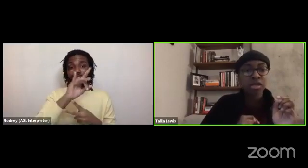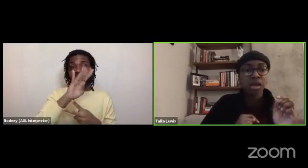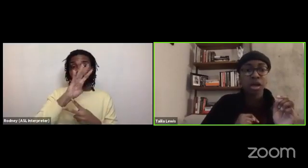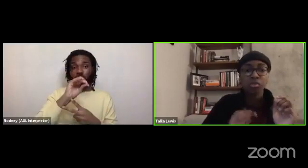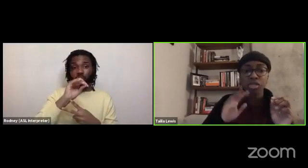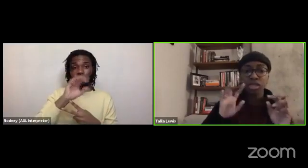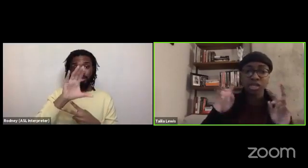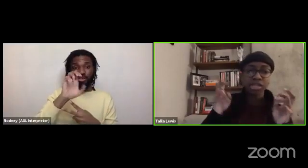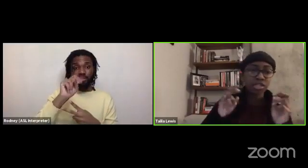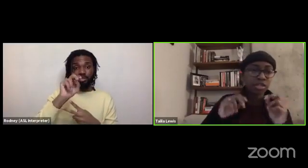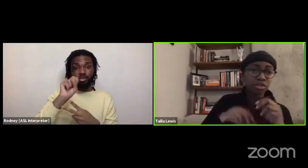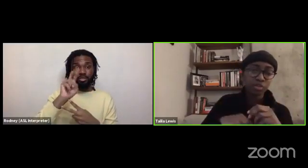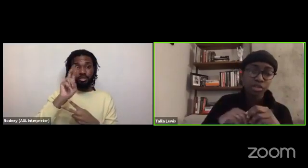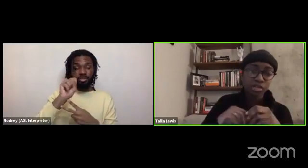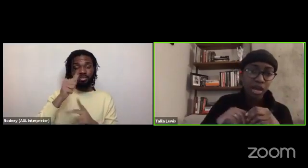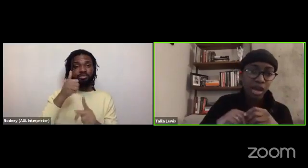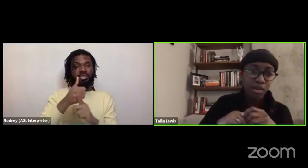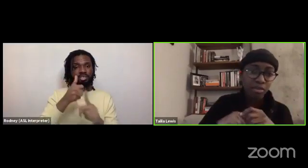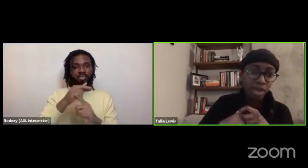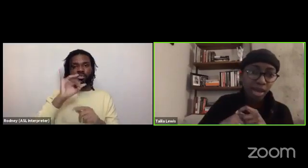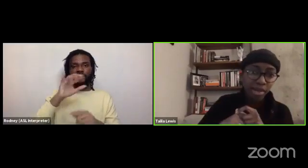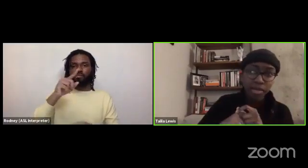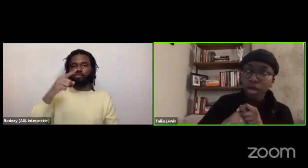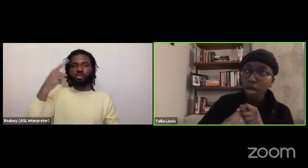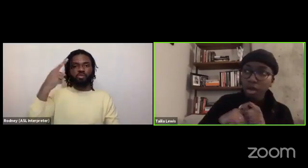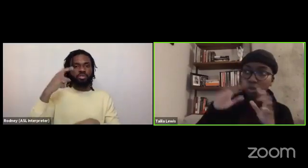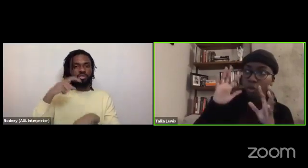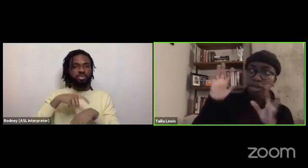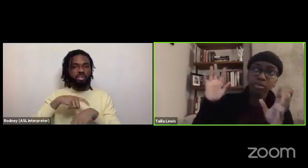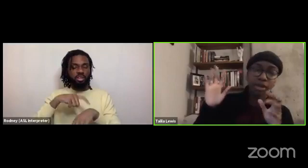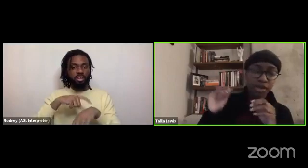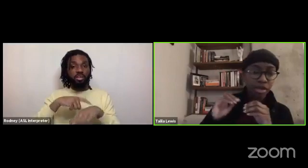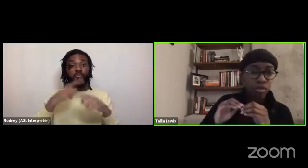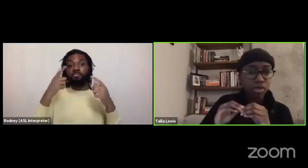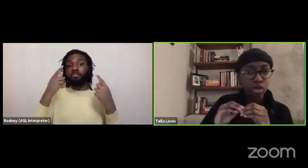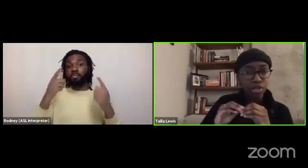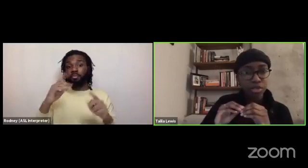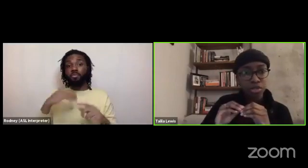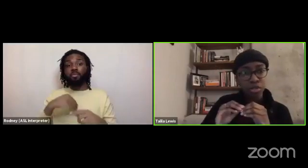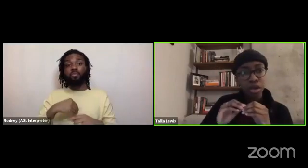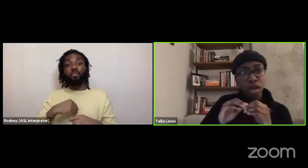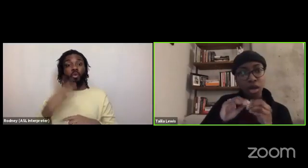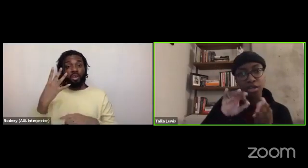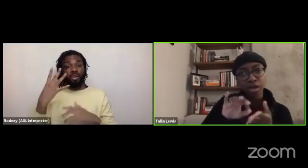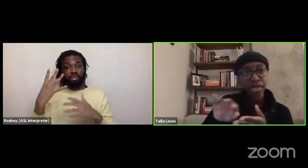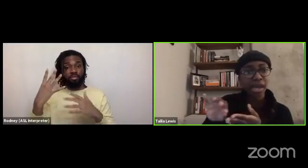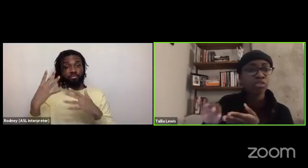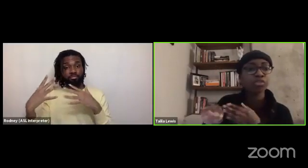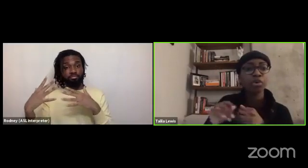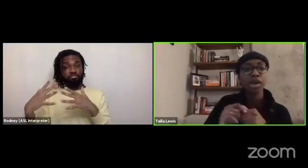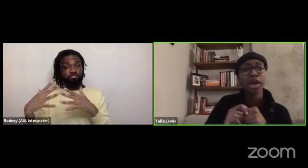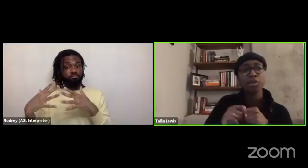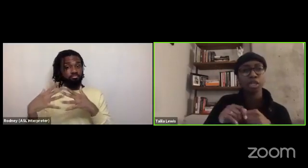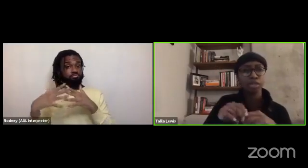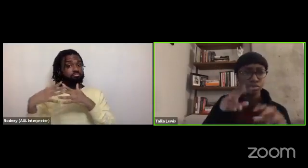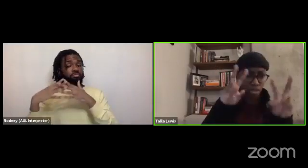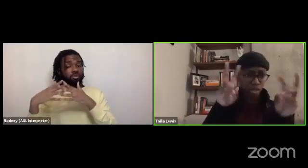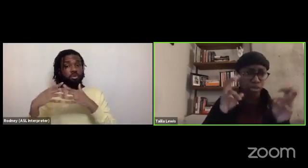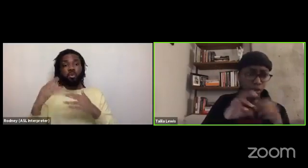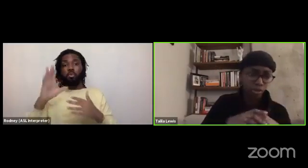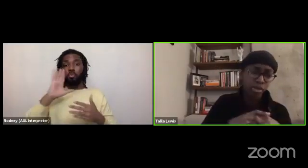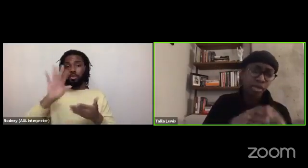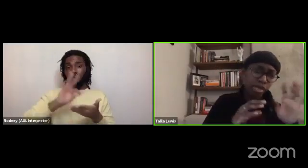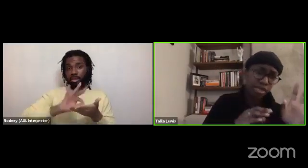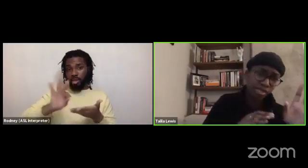Census was allegedly the first time that white America was going to account for how many, and